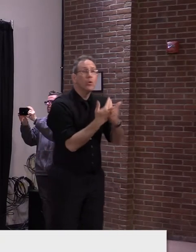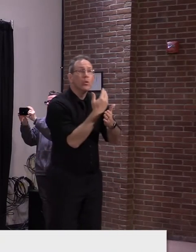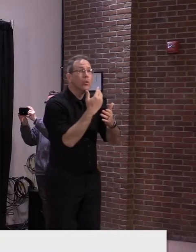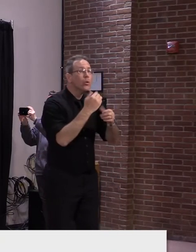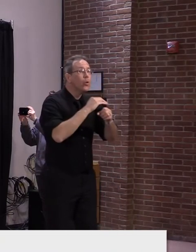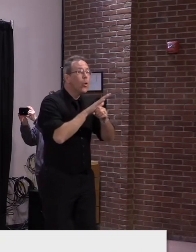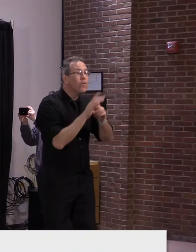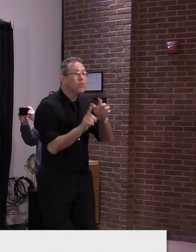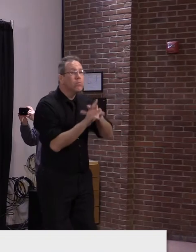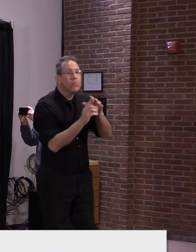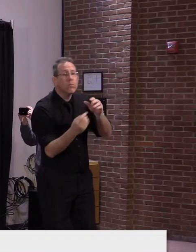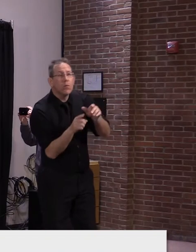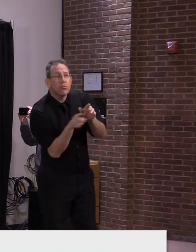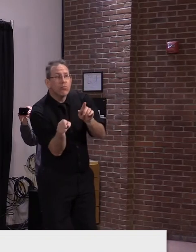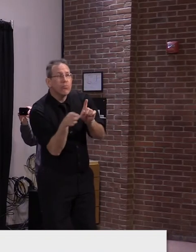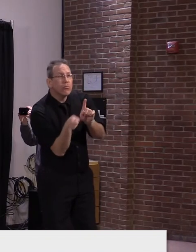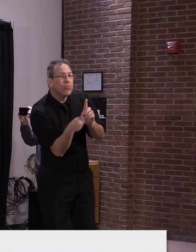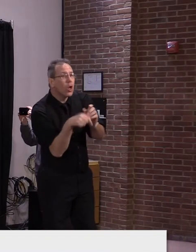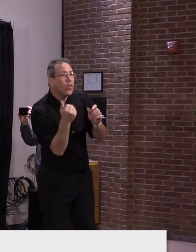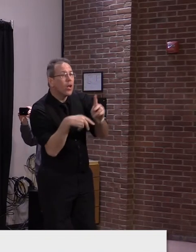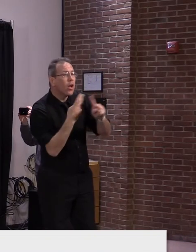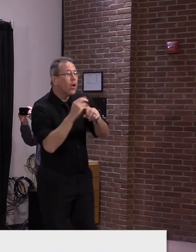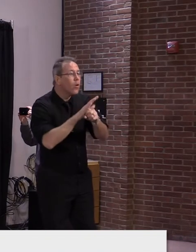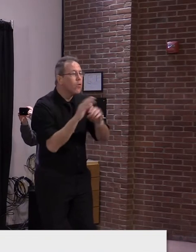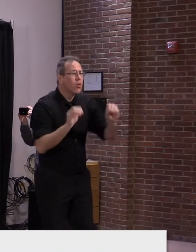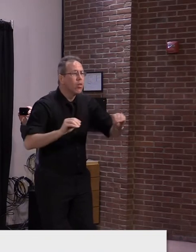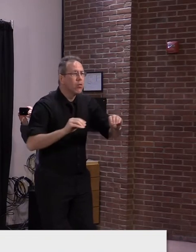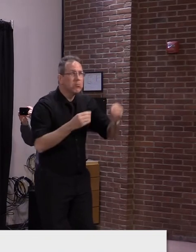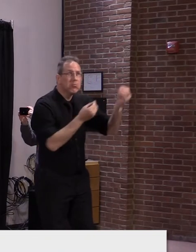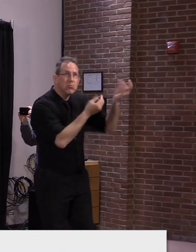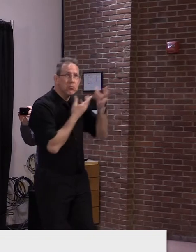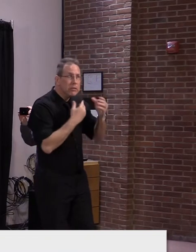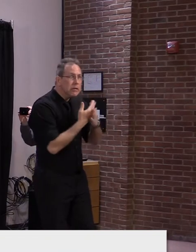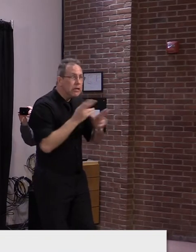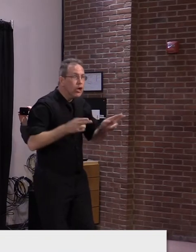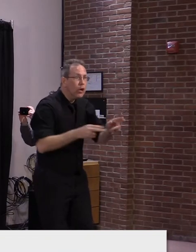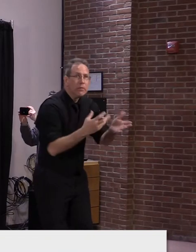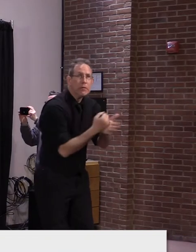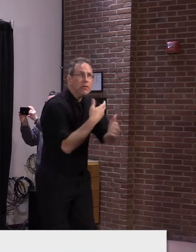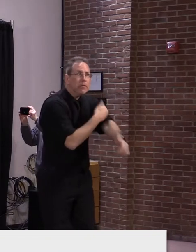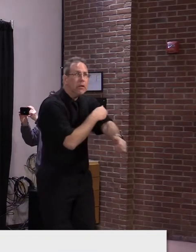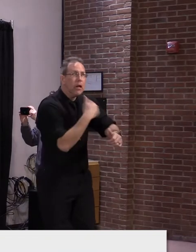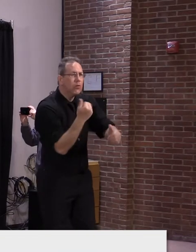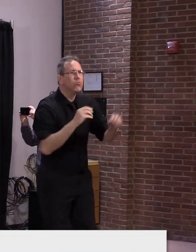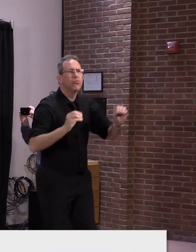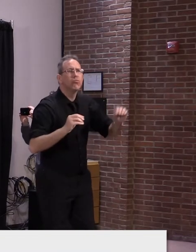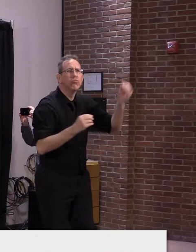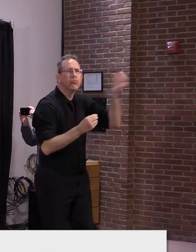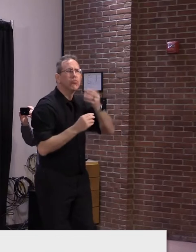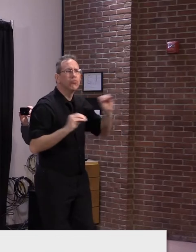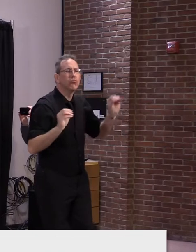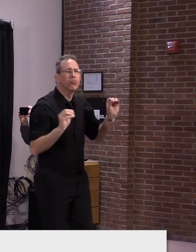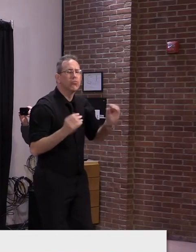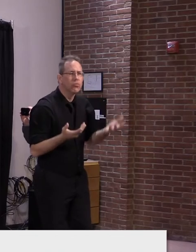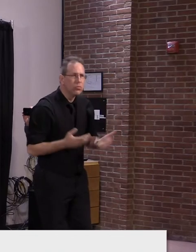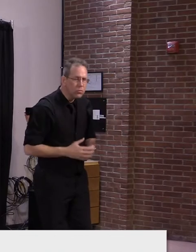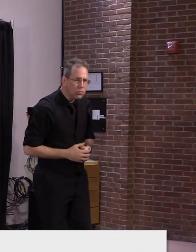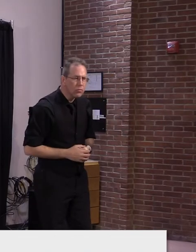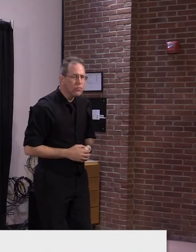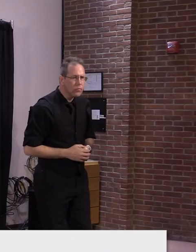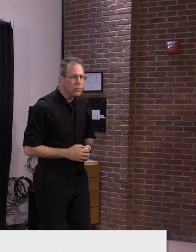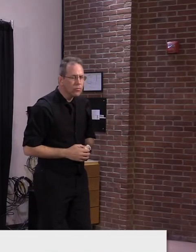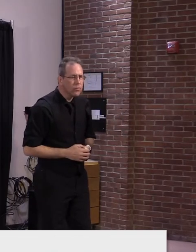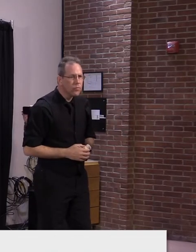require a major change in vaccine policy, we're not going to see that happen right now. And the vaccines, as